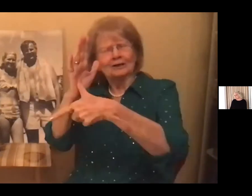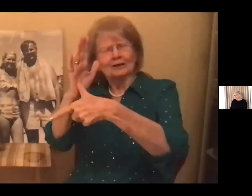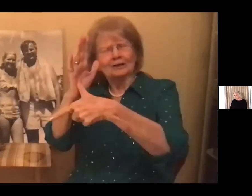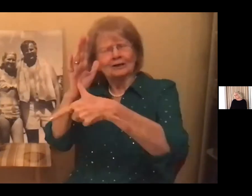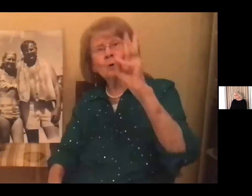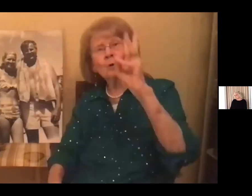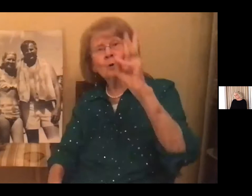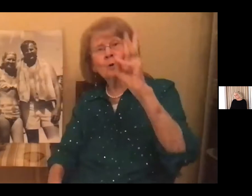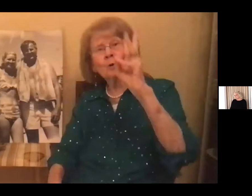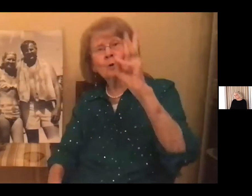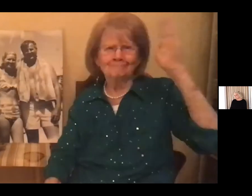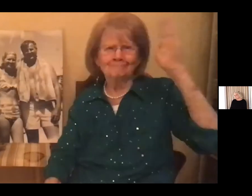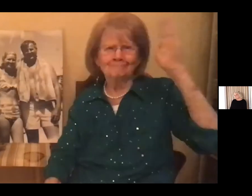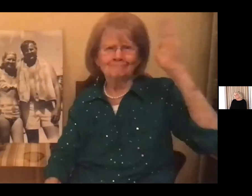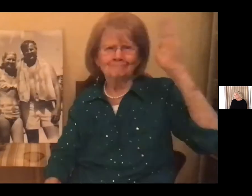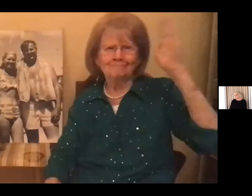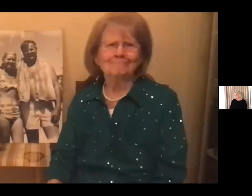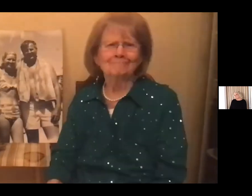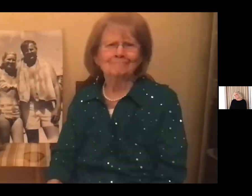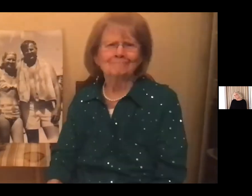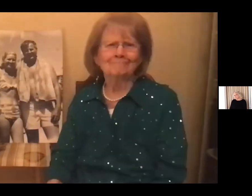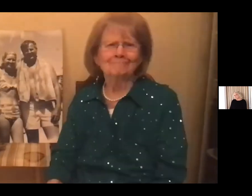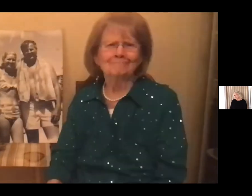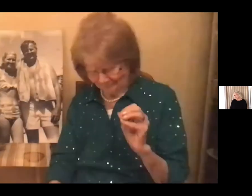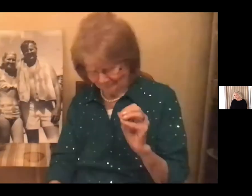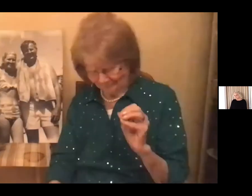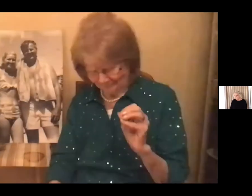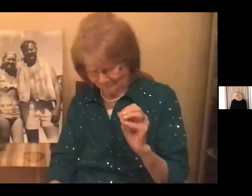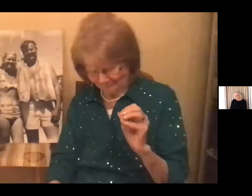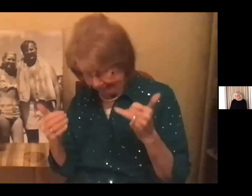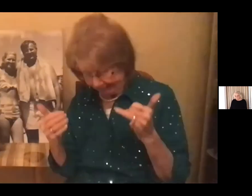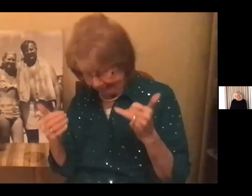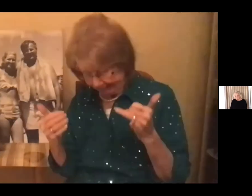join him later. I don't know when, but later.